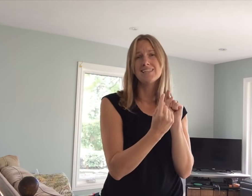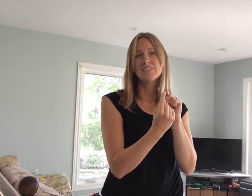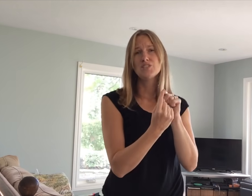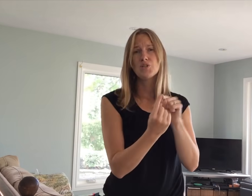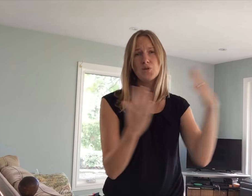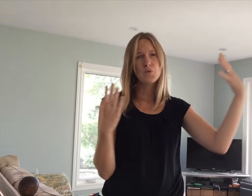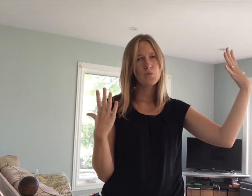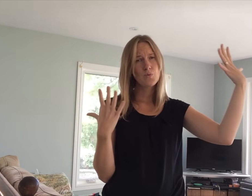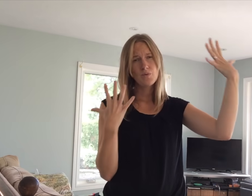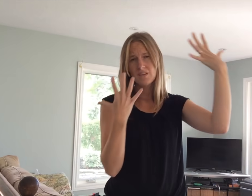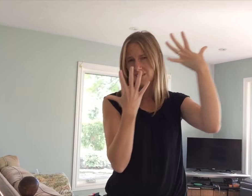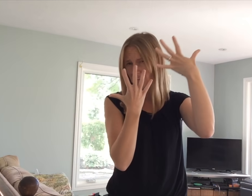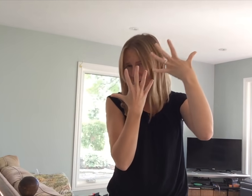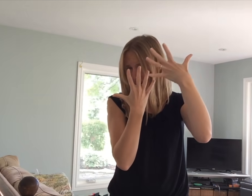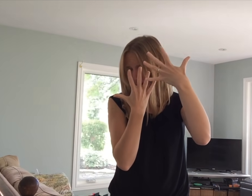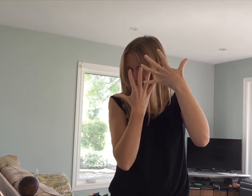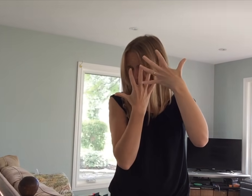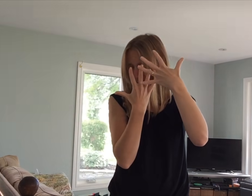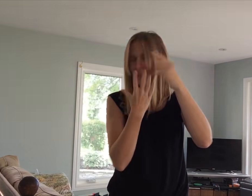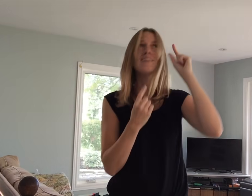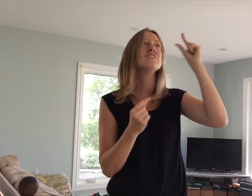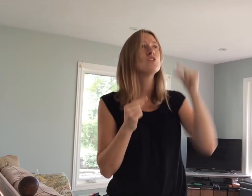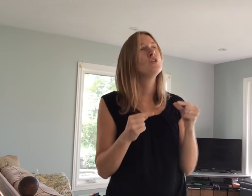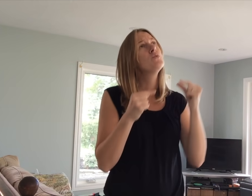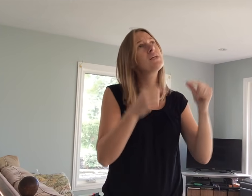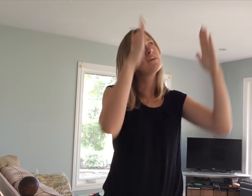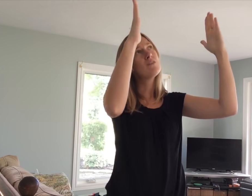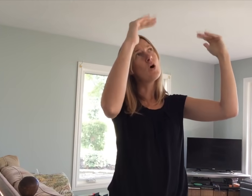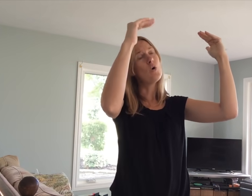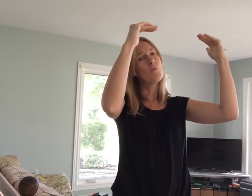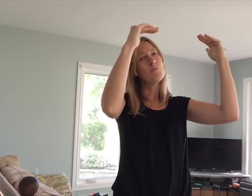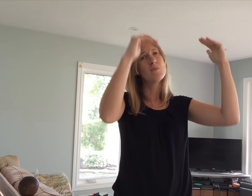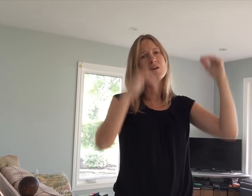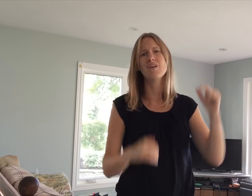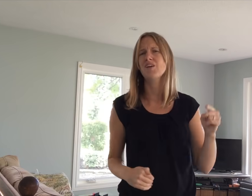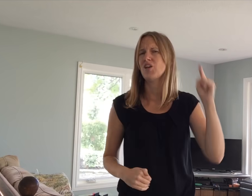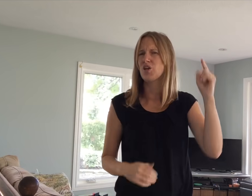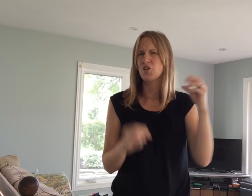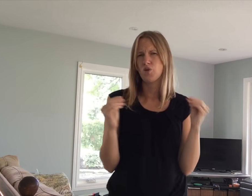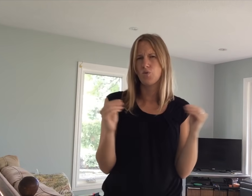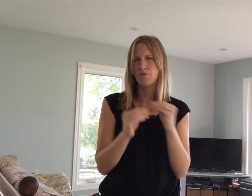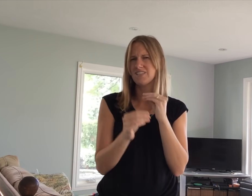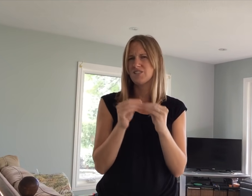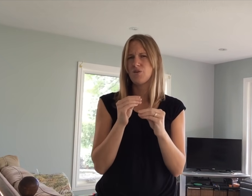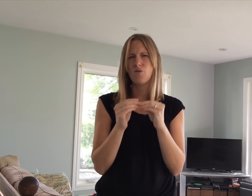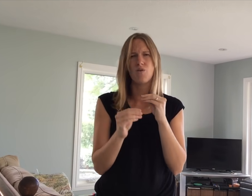to the darkness You give hope, you restore